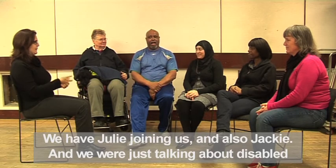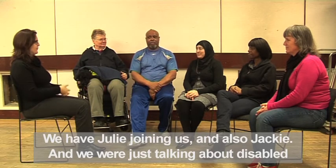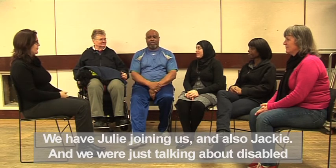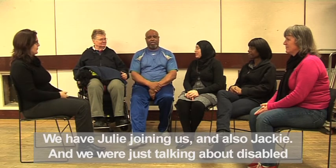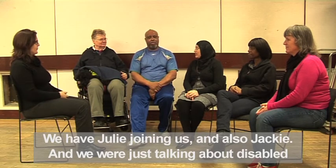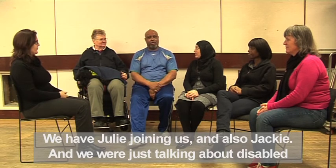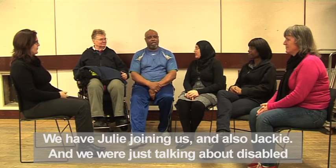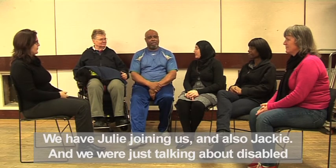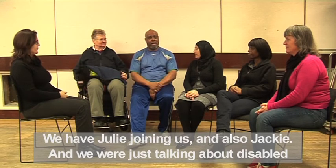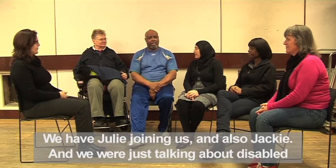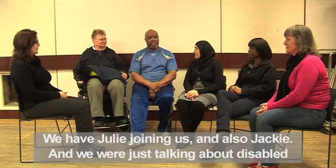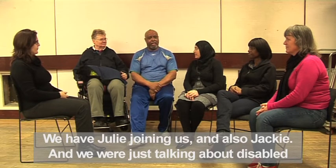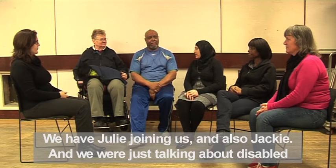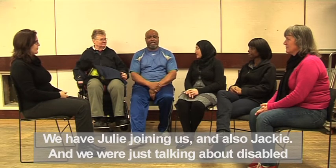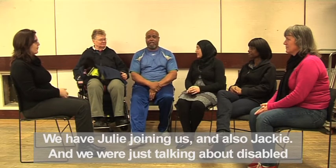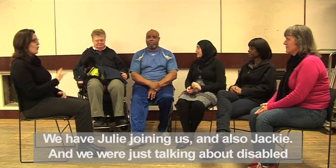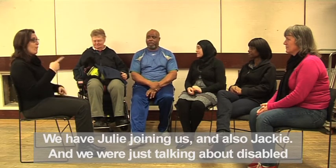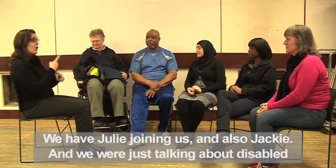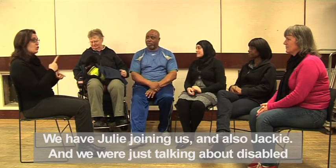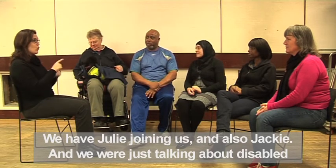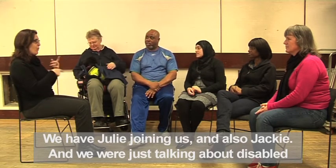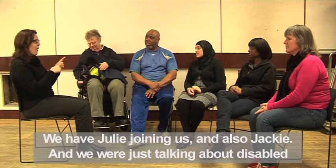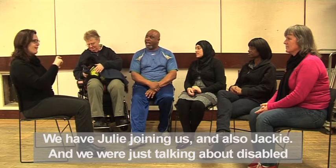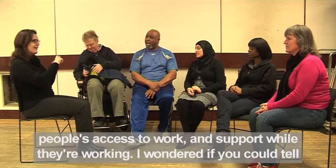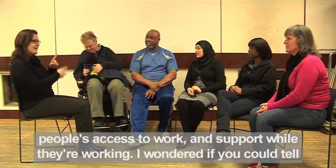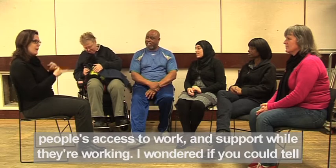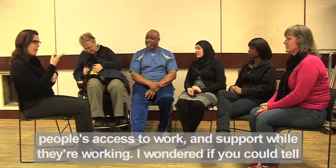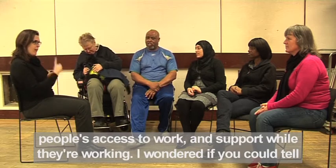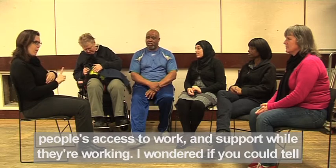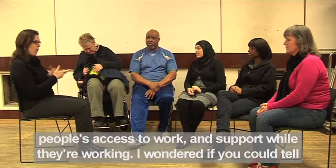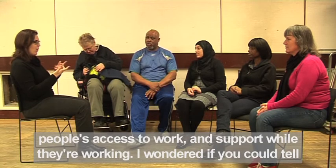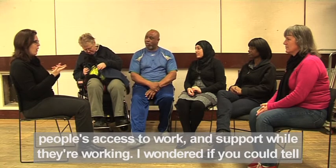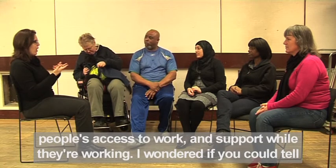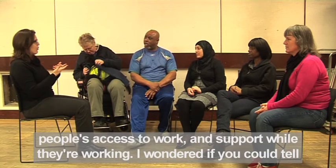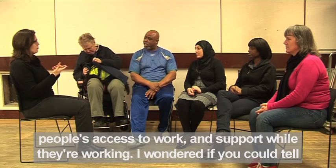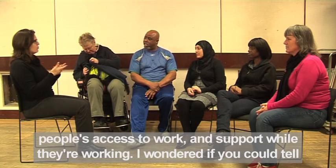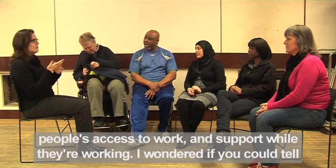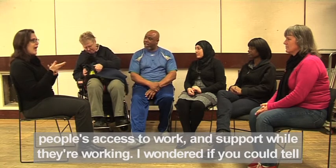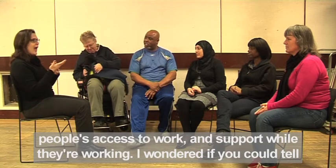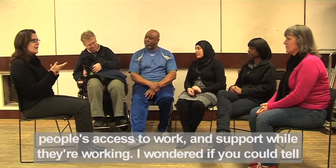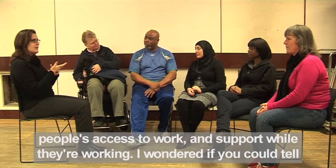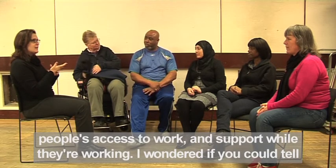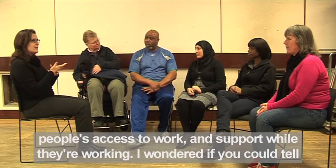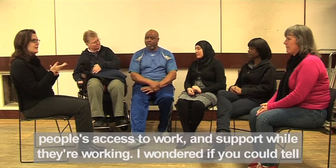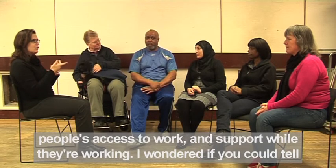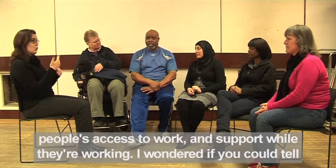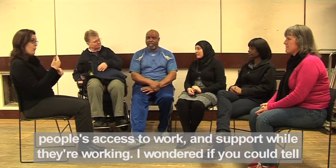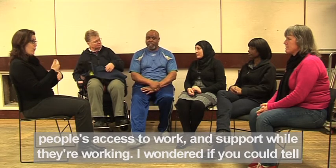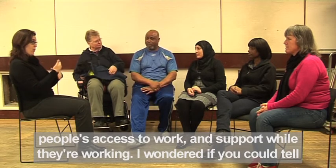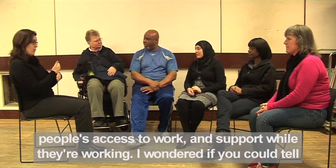And we was just talking about disabled people's access to work and support while they're working.